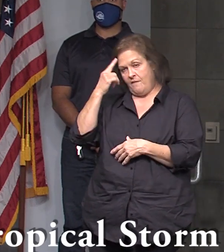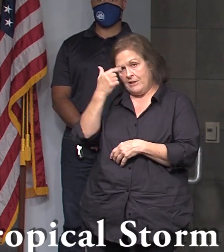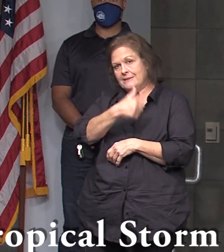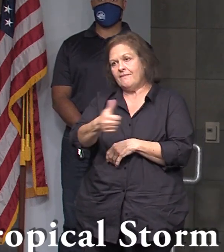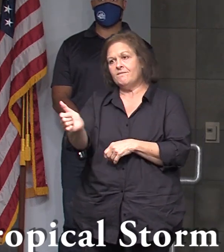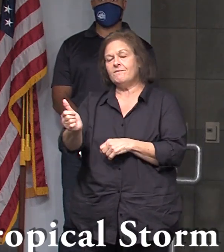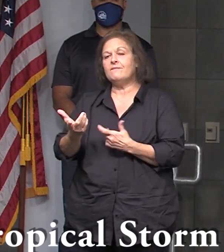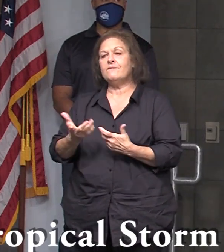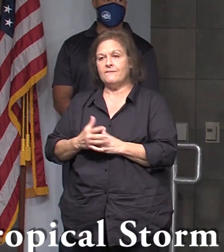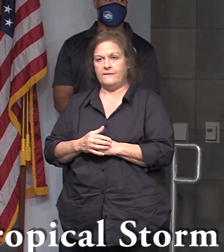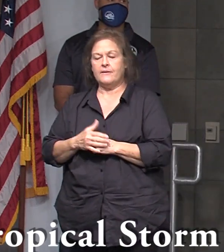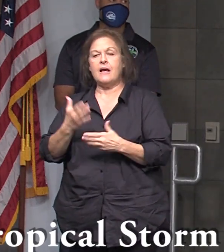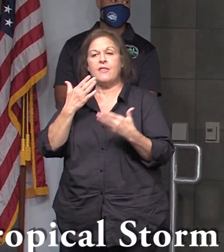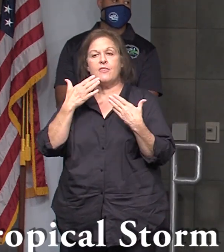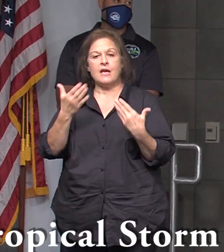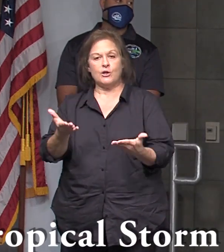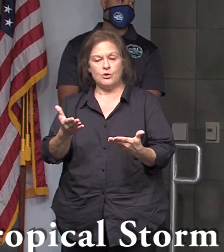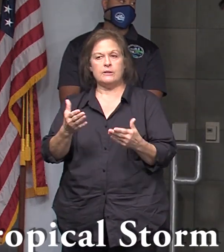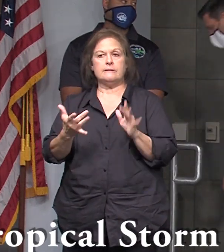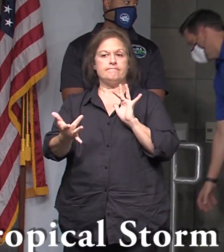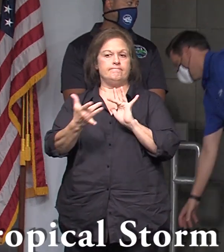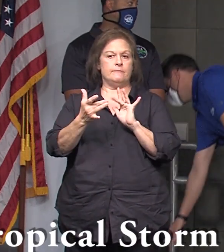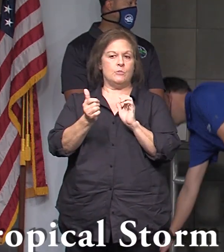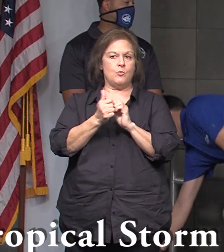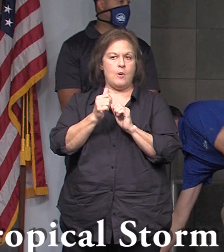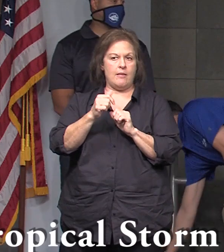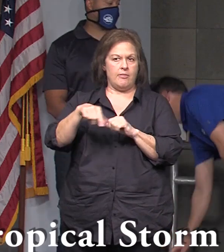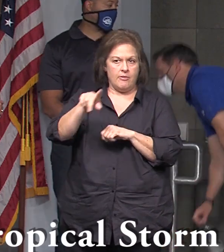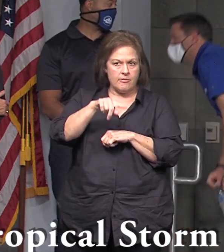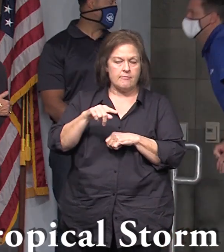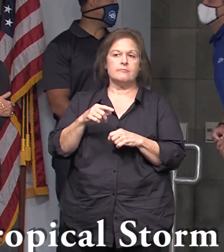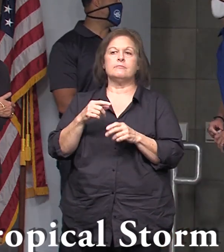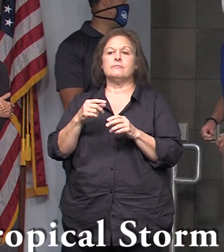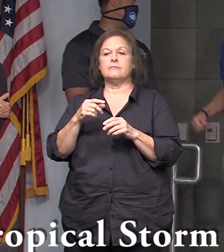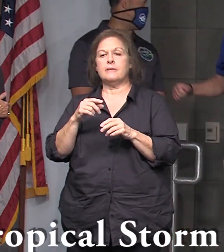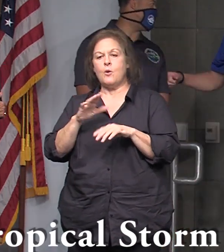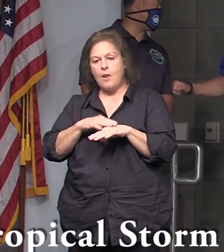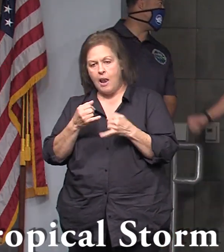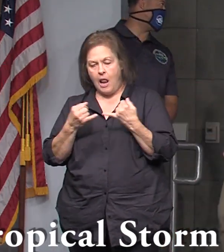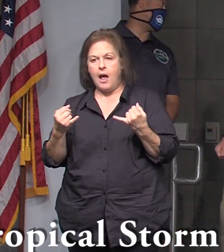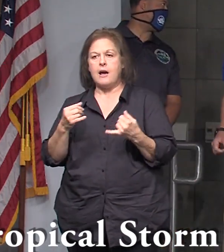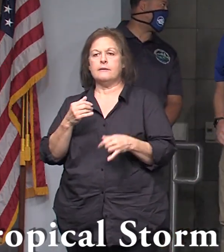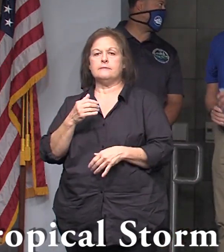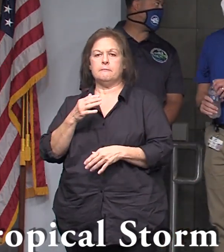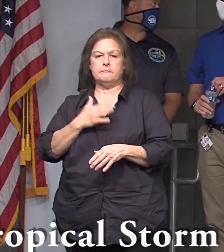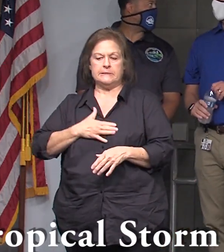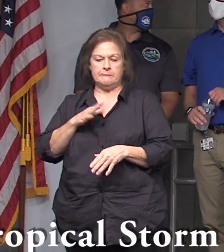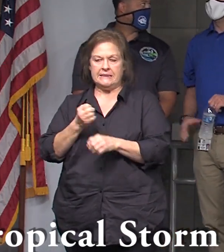Okay. Thank you all. Please stay in touch with your media. Please stay in touch with us, and everybody, please be safe.